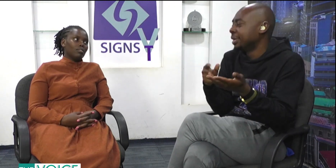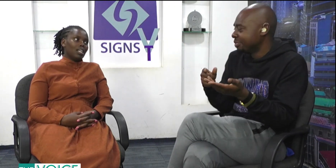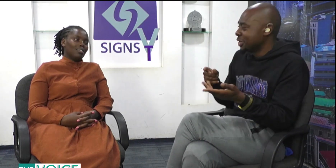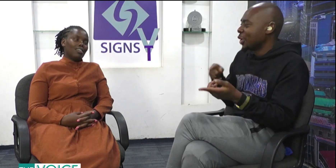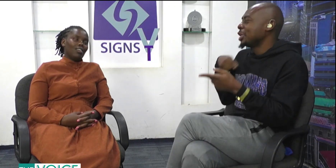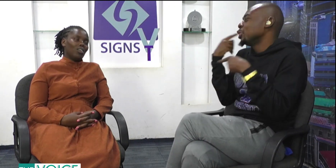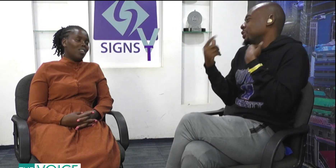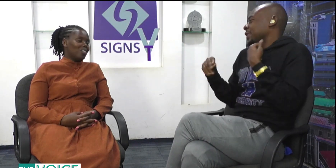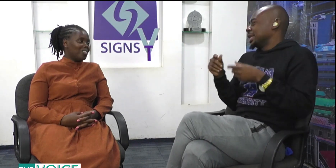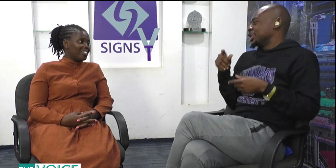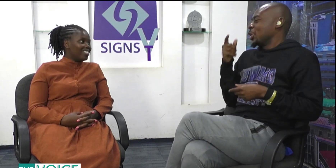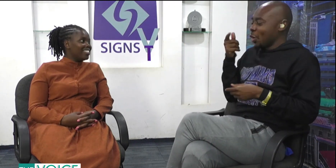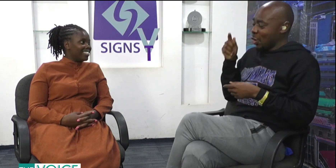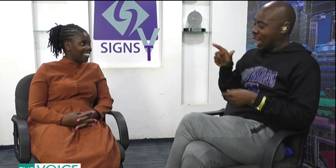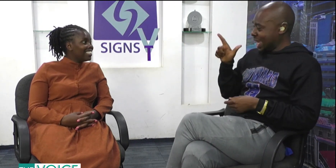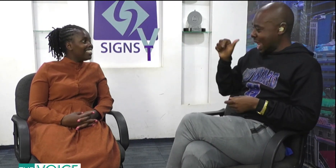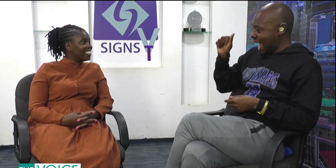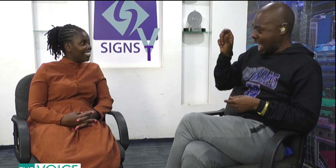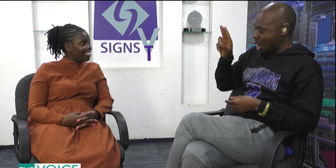I used to help other students.